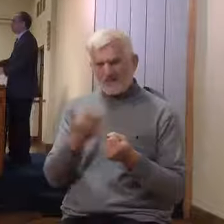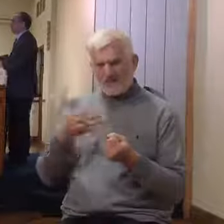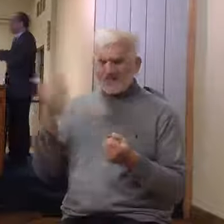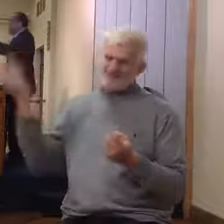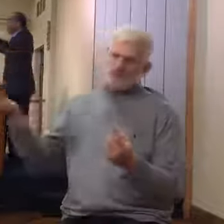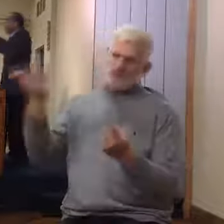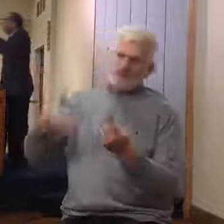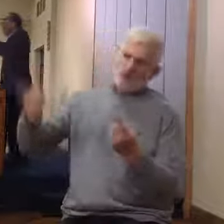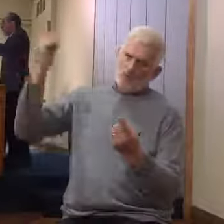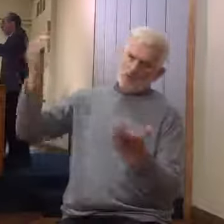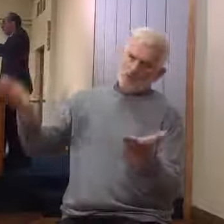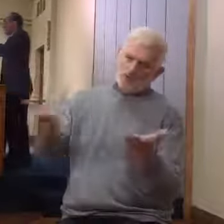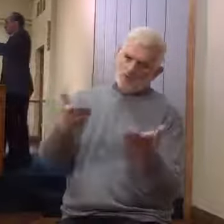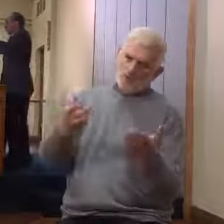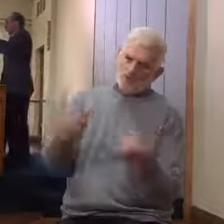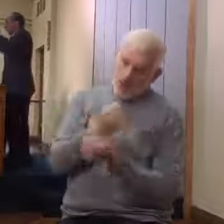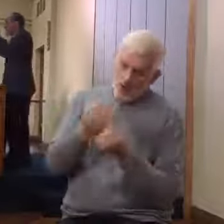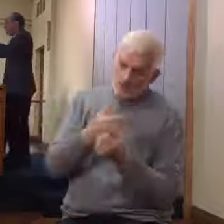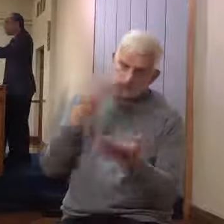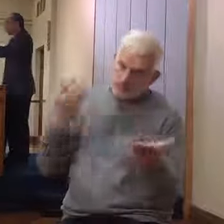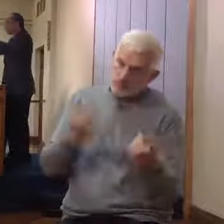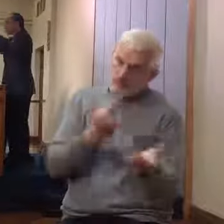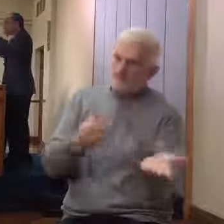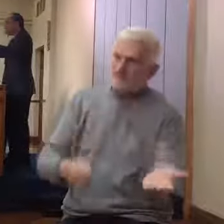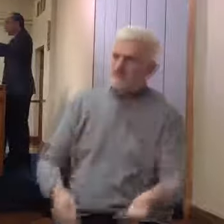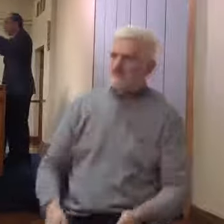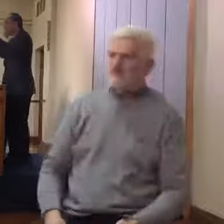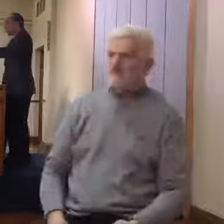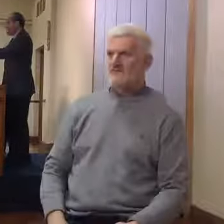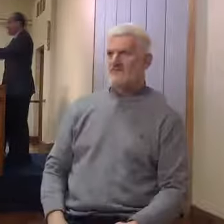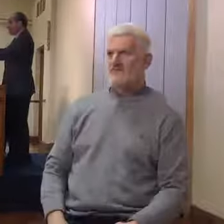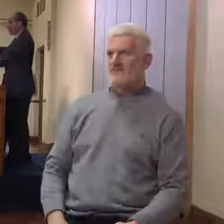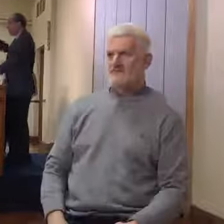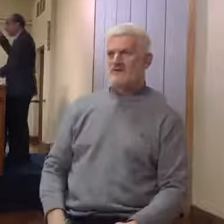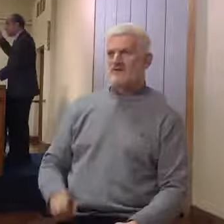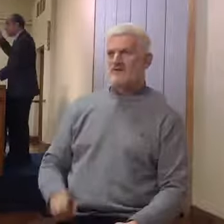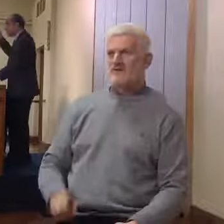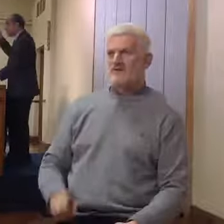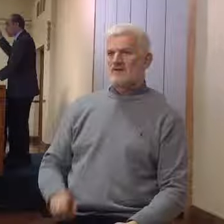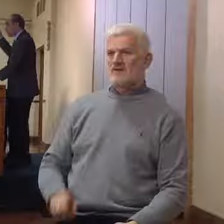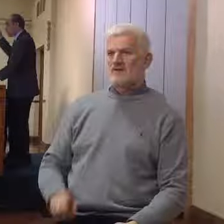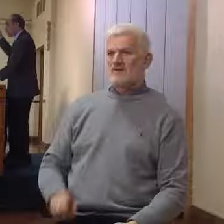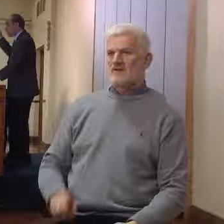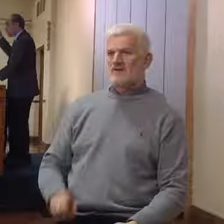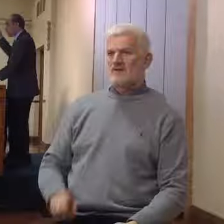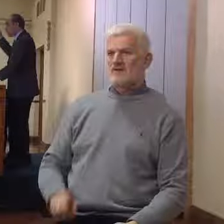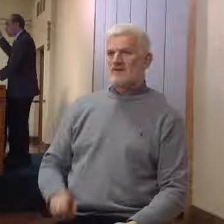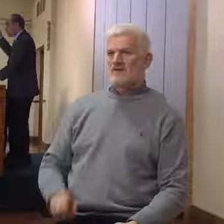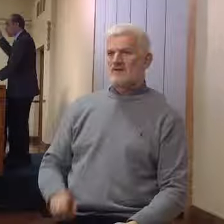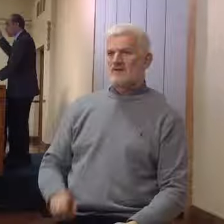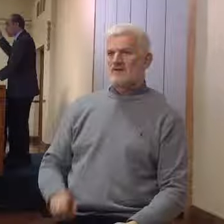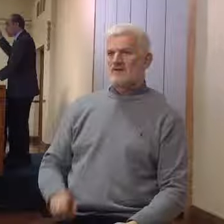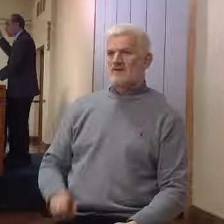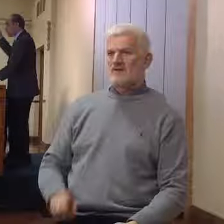So even the power those the autocratic powers have, it is